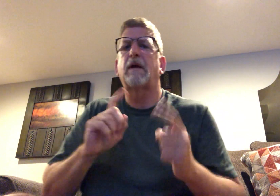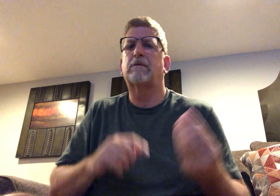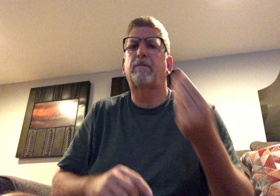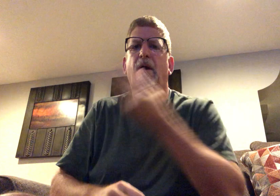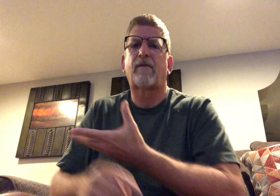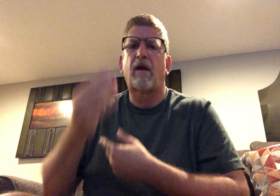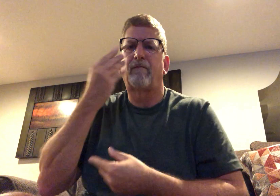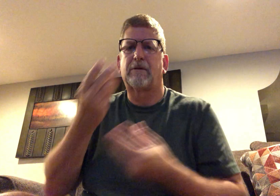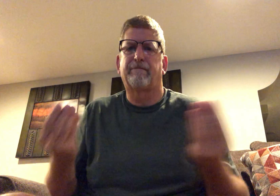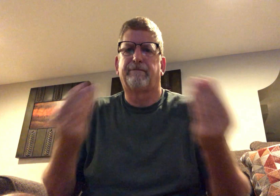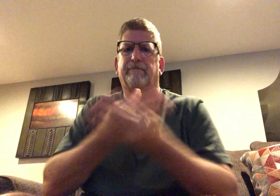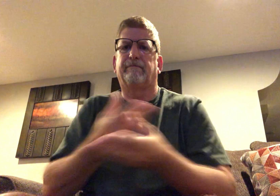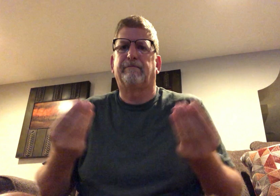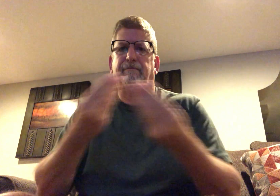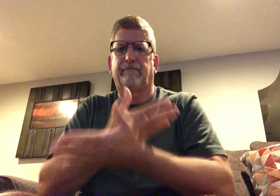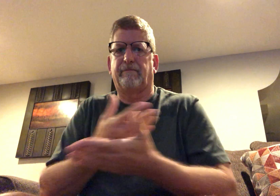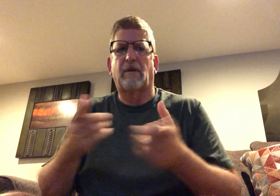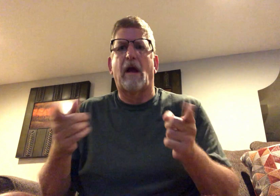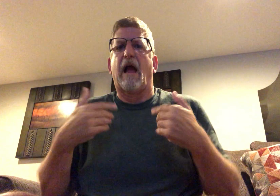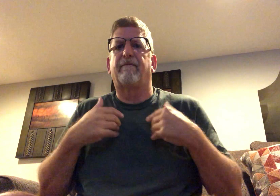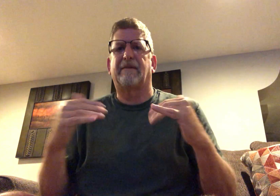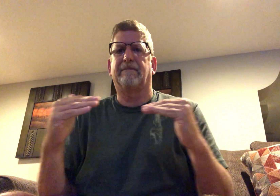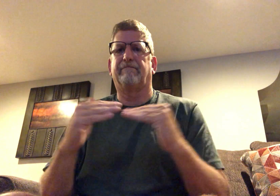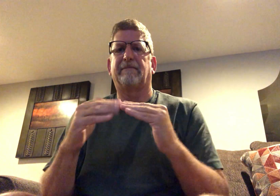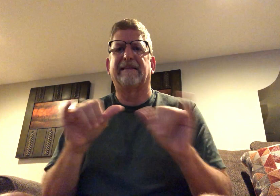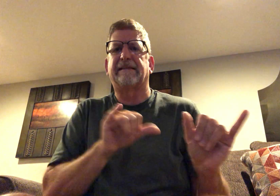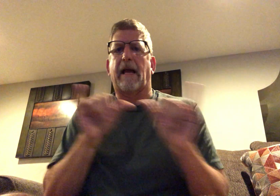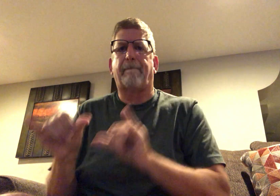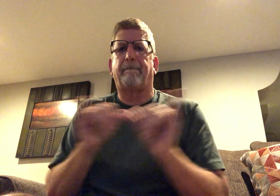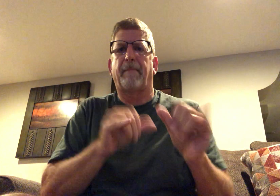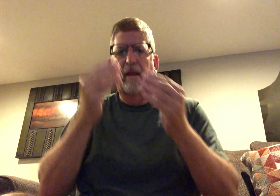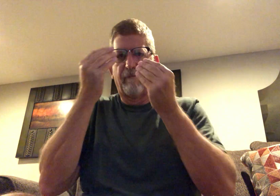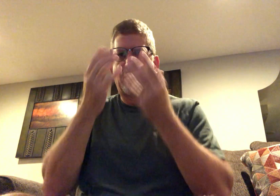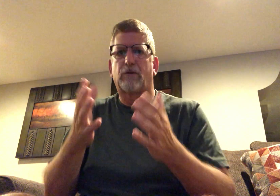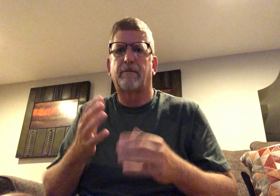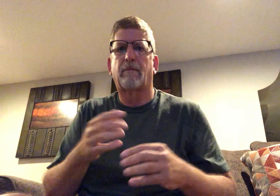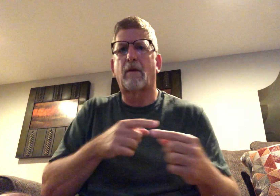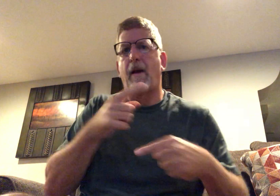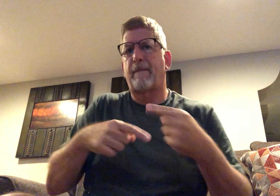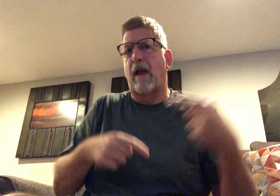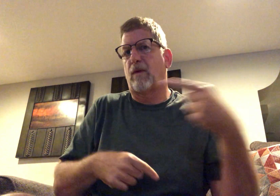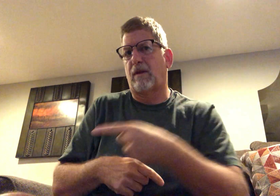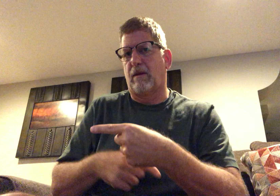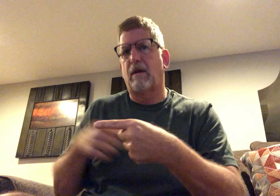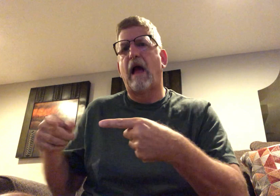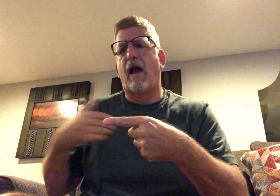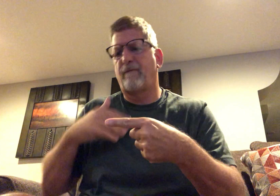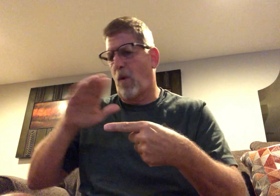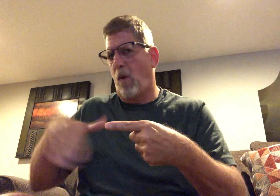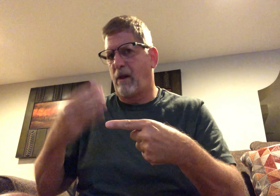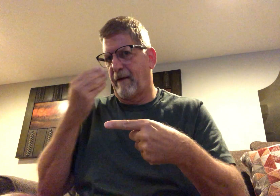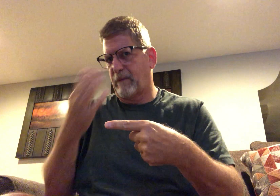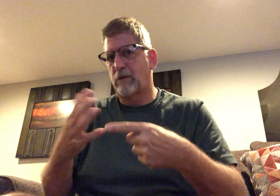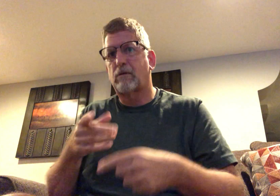rash, and loss of appetite. Okay. Be in your moment. Ask your doctor about